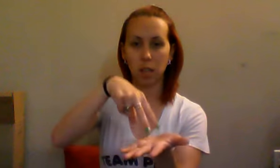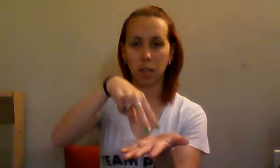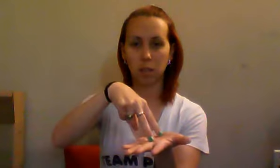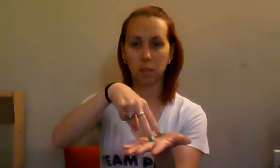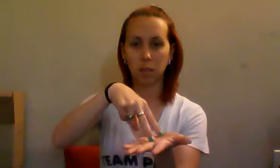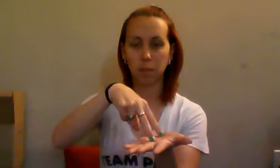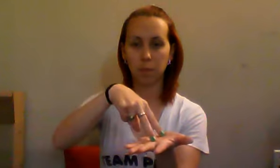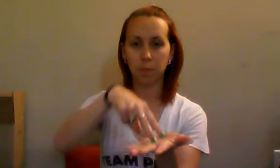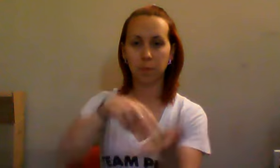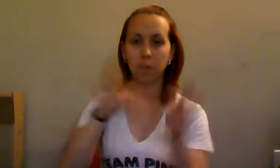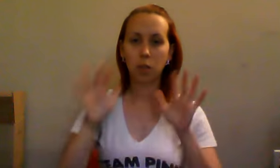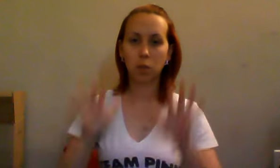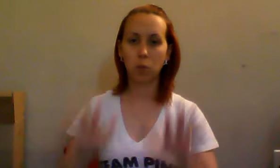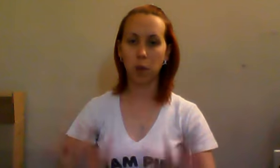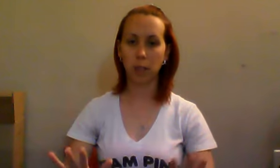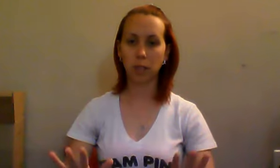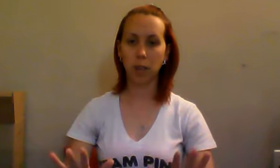stand, quiet down,